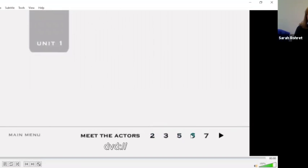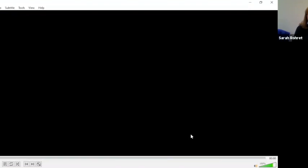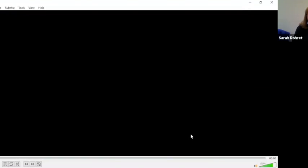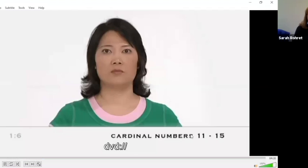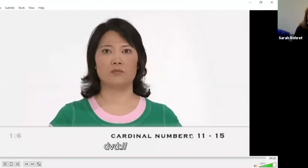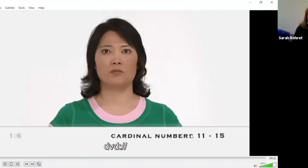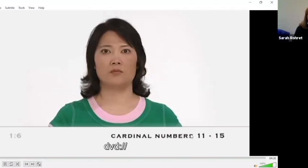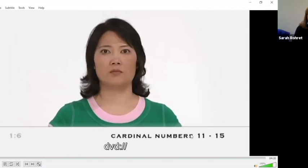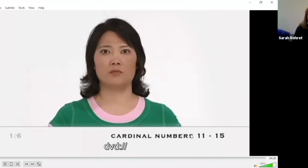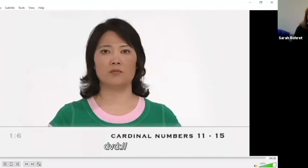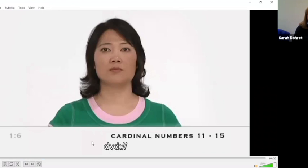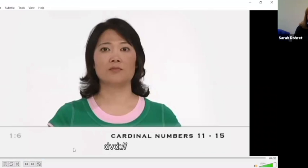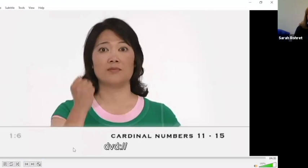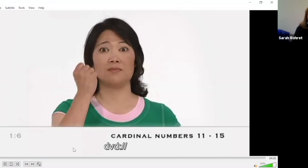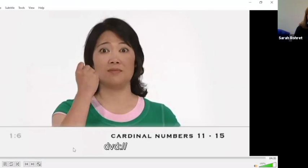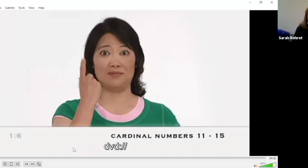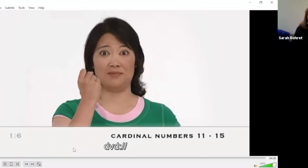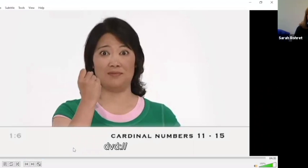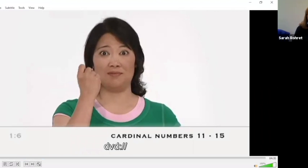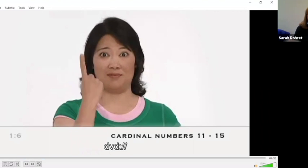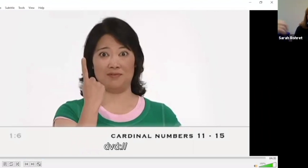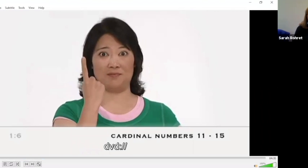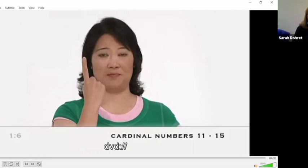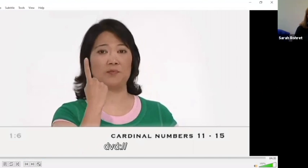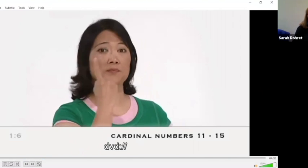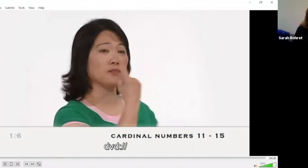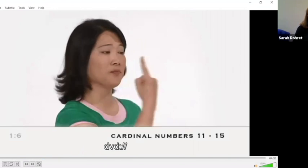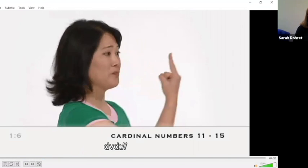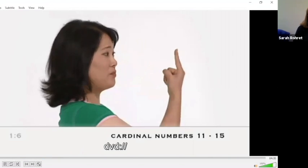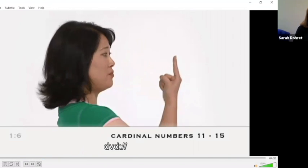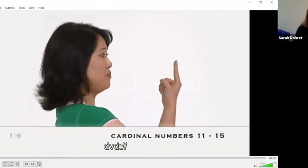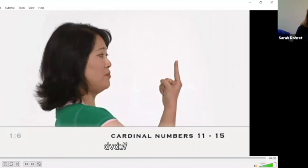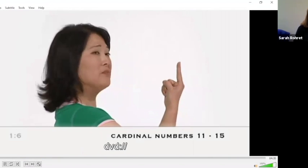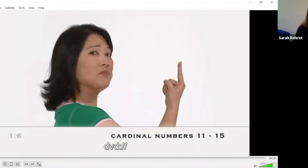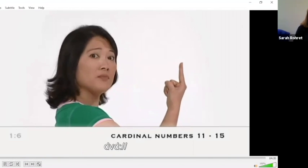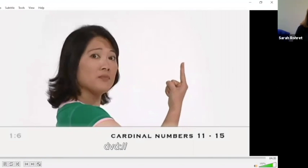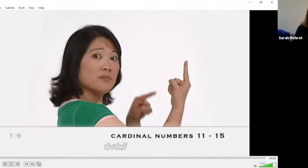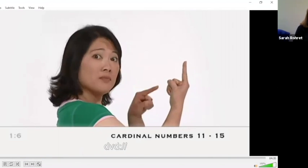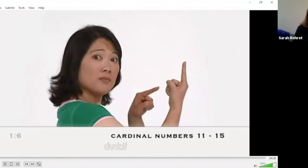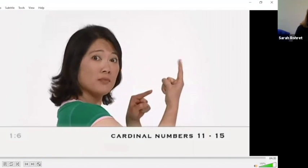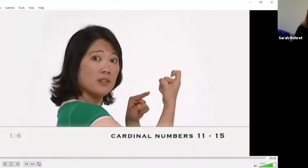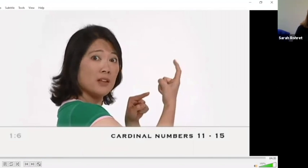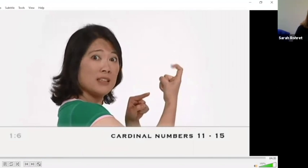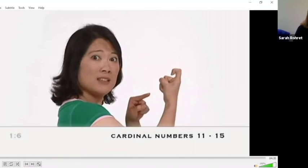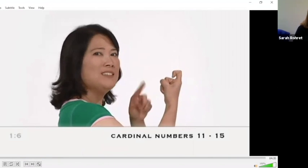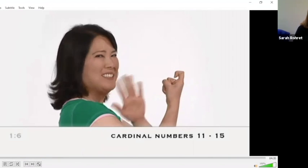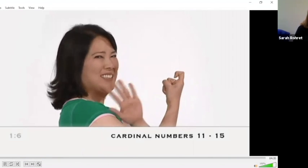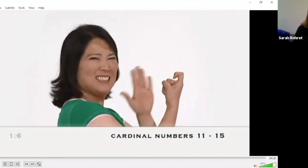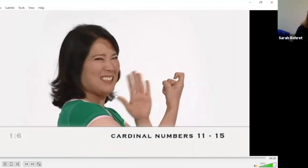Yeah, I think it just takes one. There's your lovin'. She's going to show you how to do it.